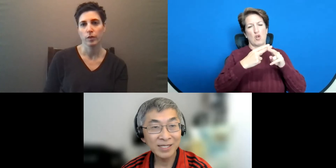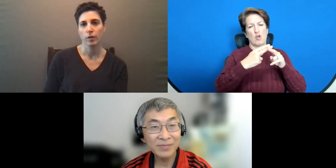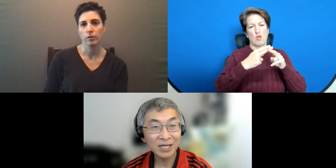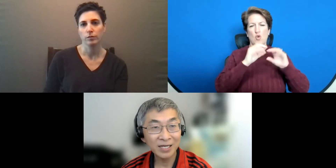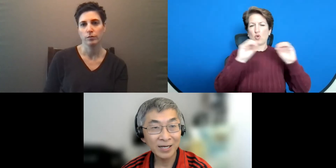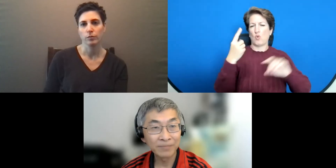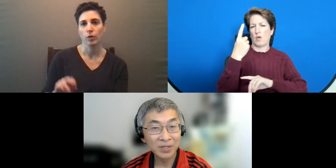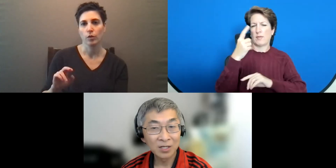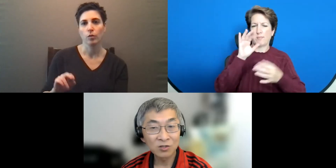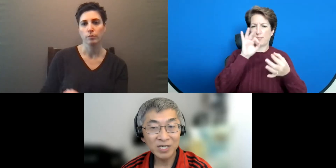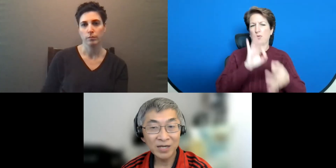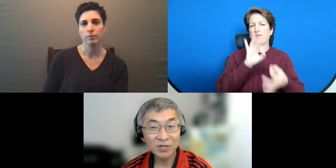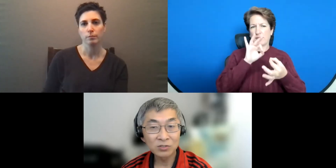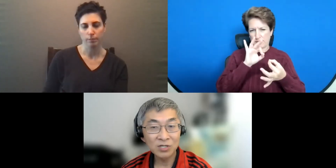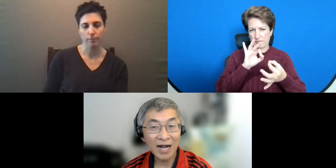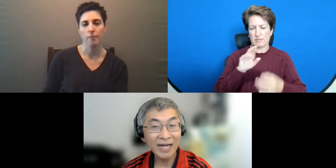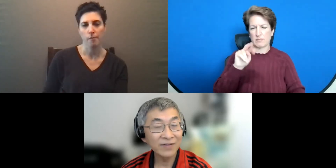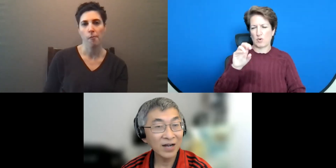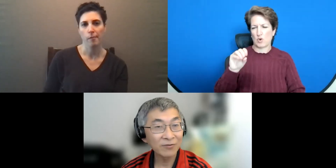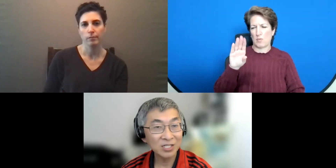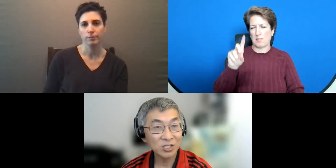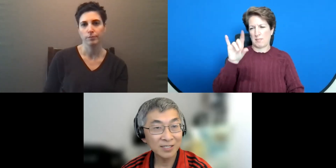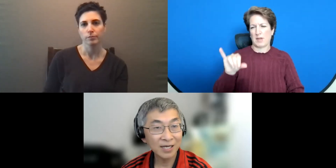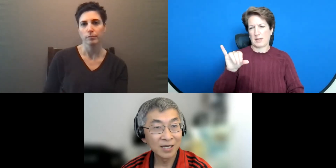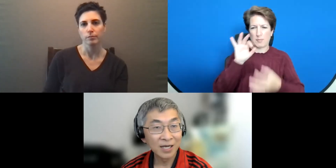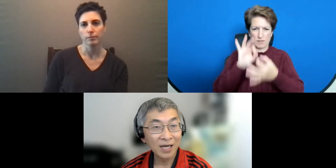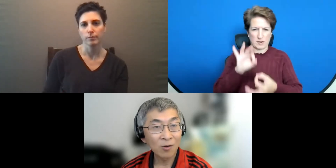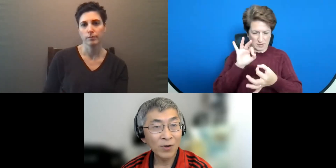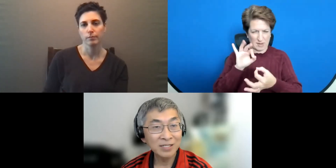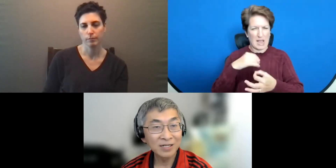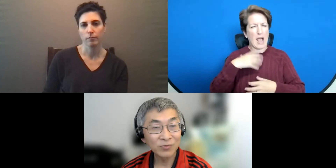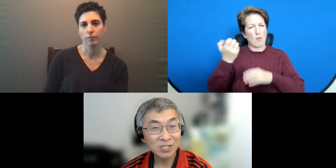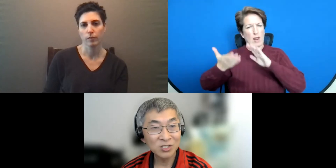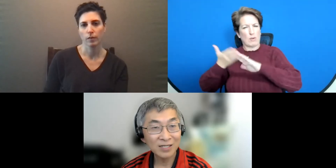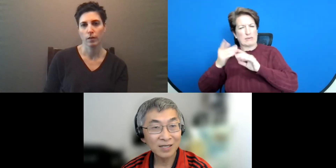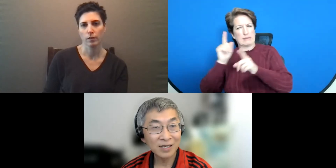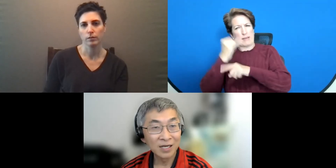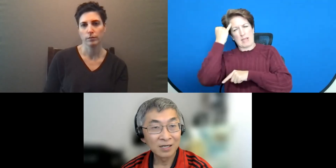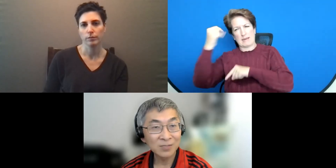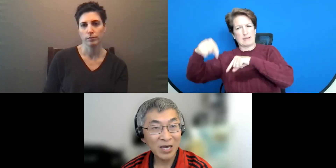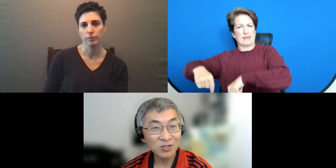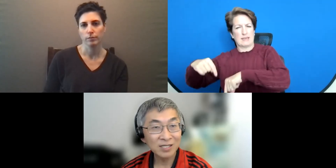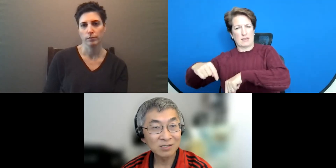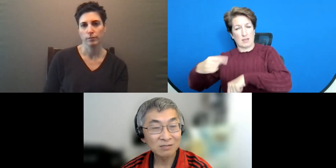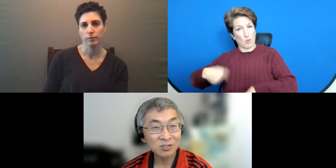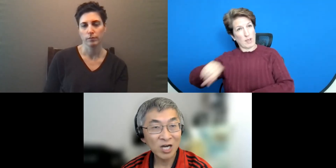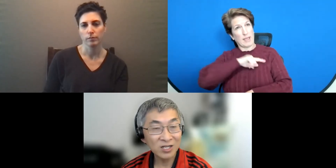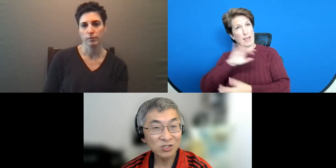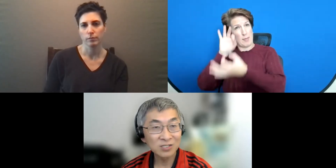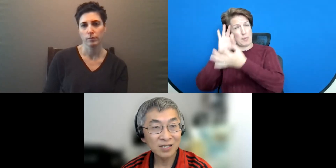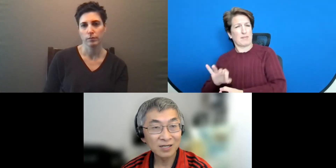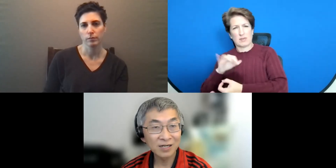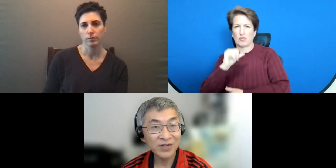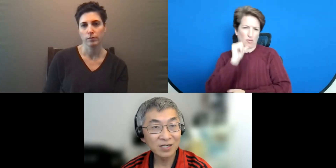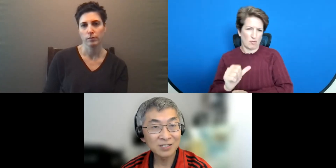something similar here to be able to identify with each other and resonate with each other, especially those